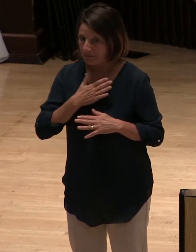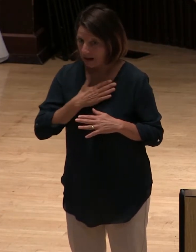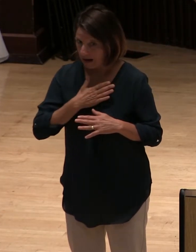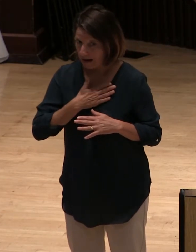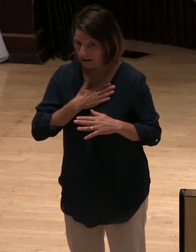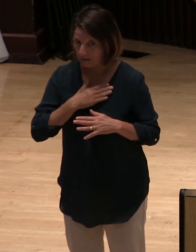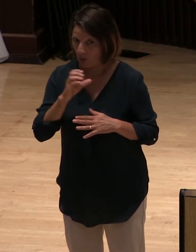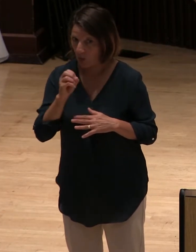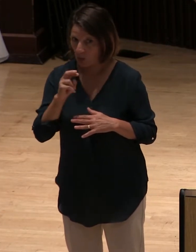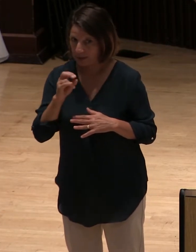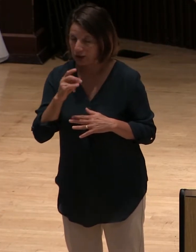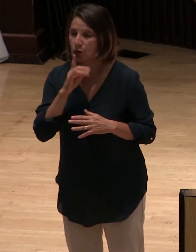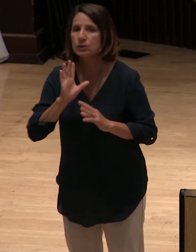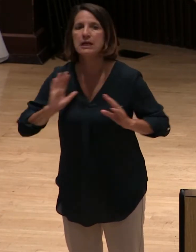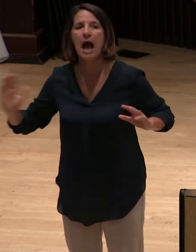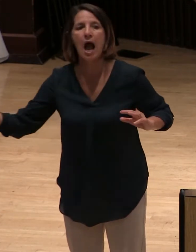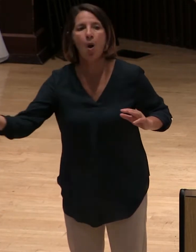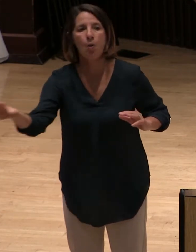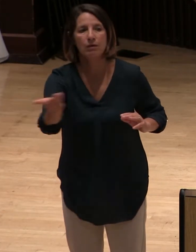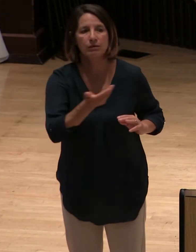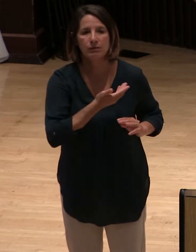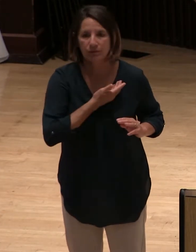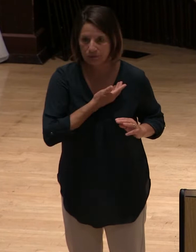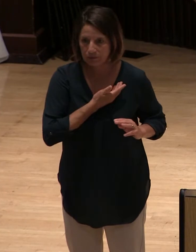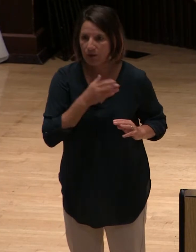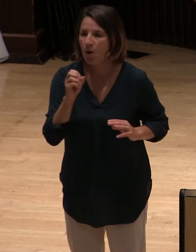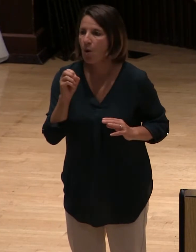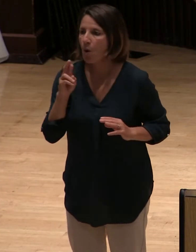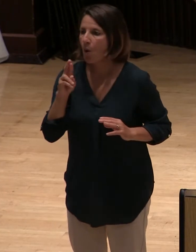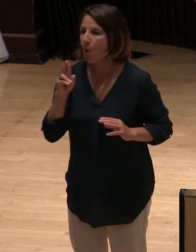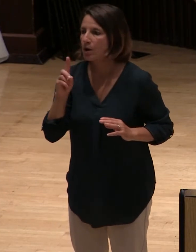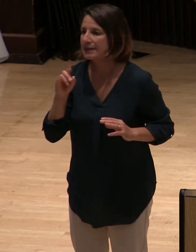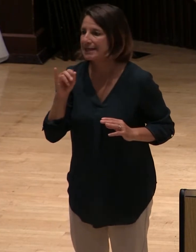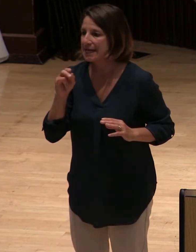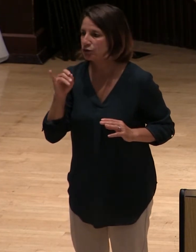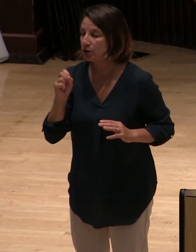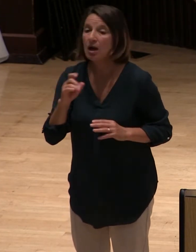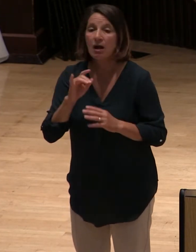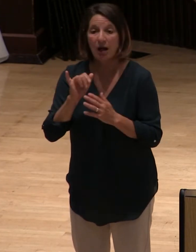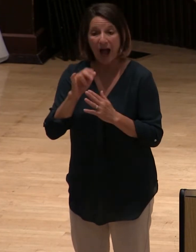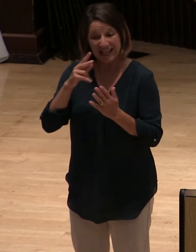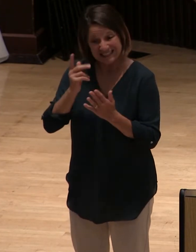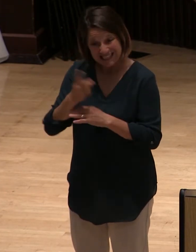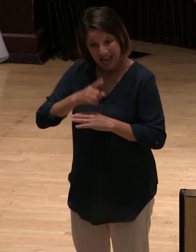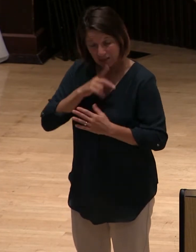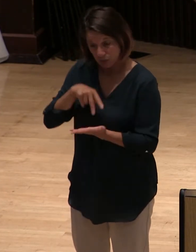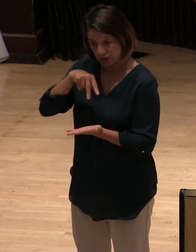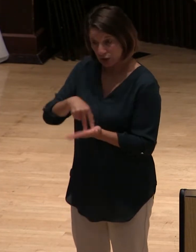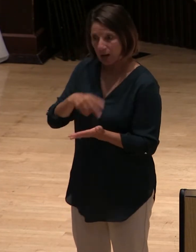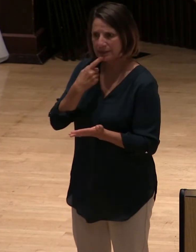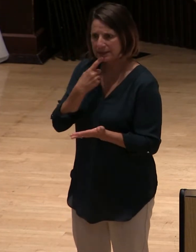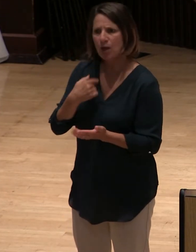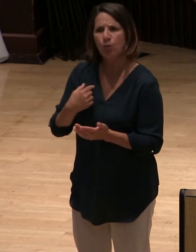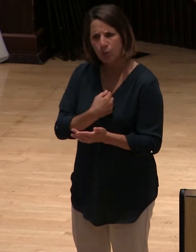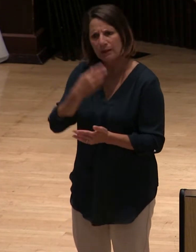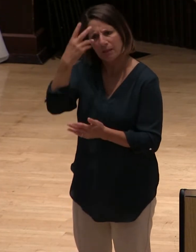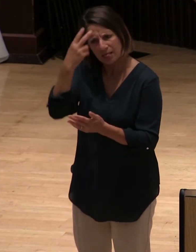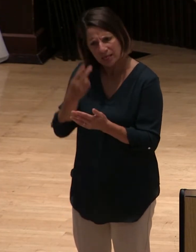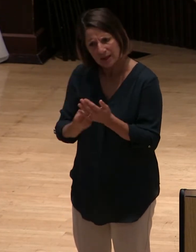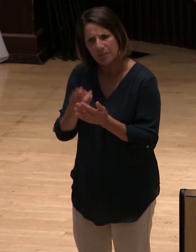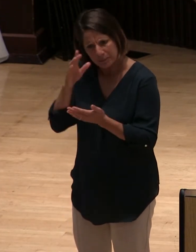our ordination. A day of standing up and saying that we believe that both men and women are called by